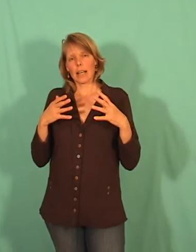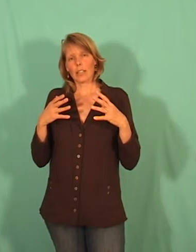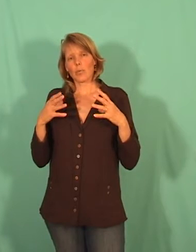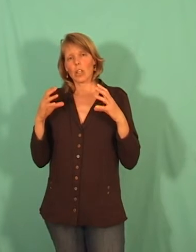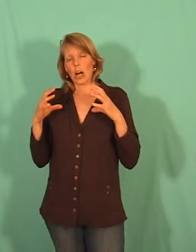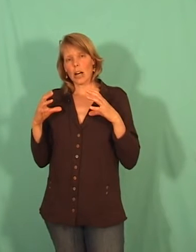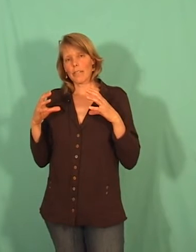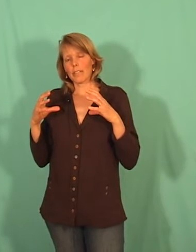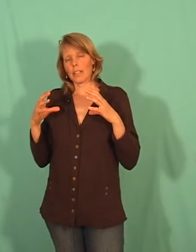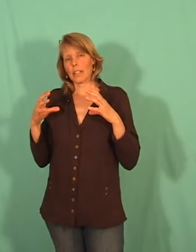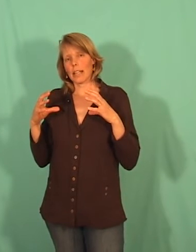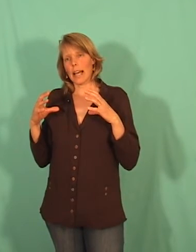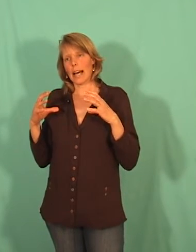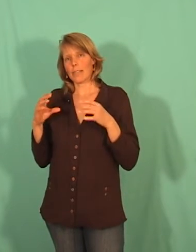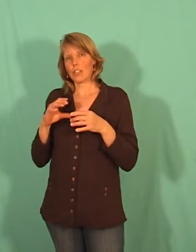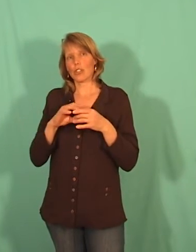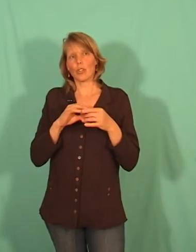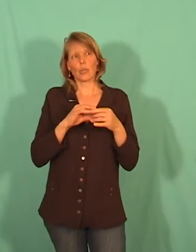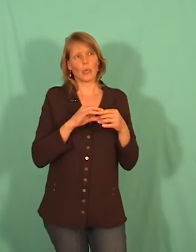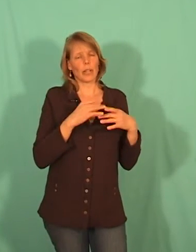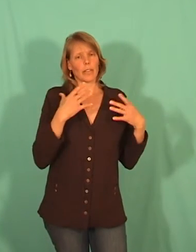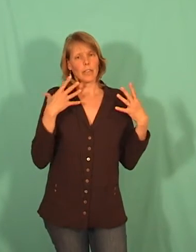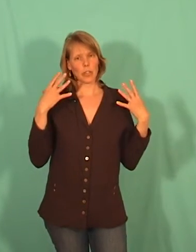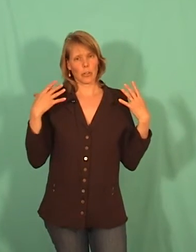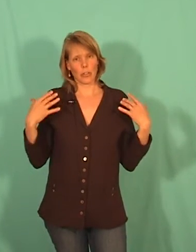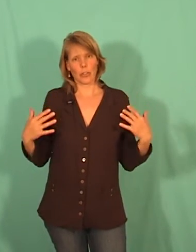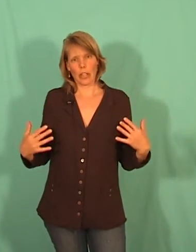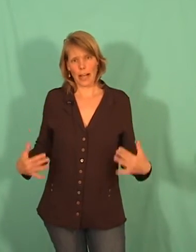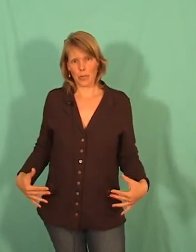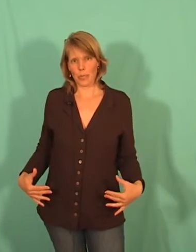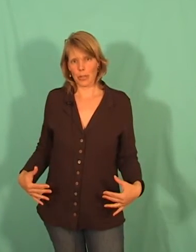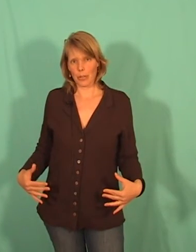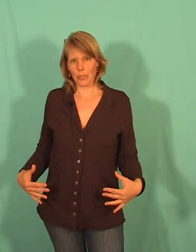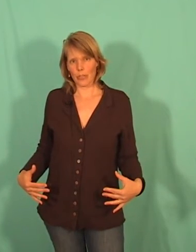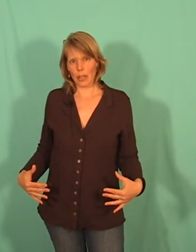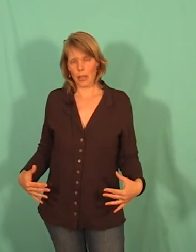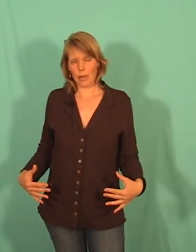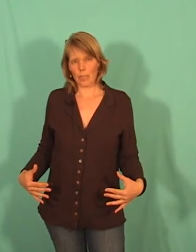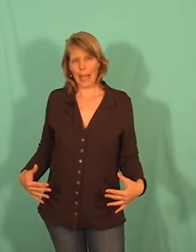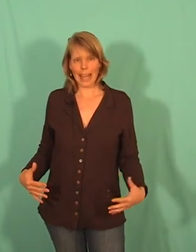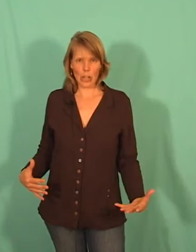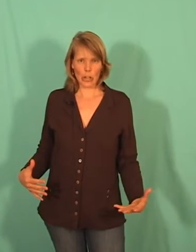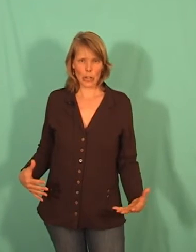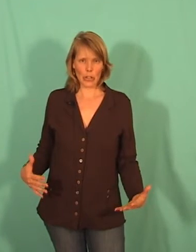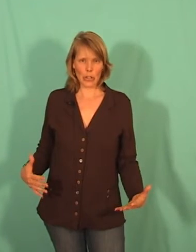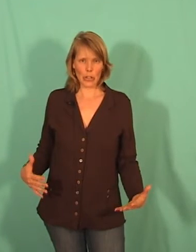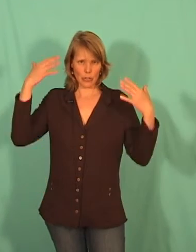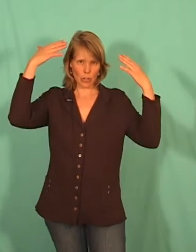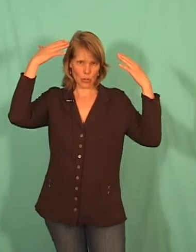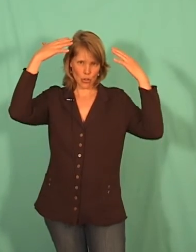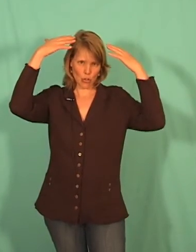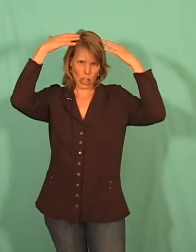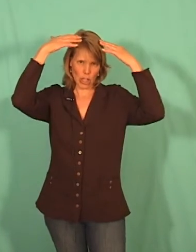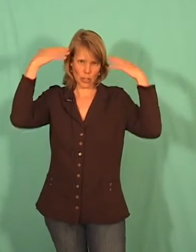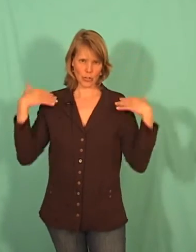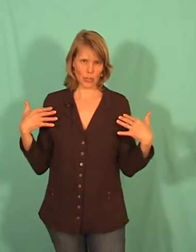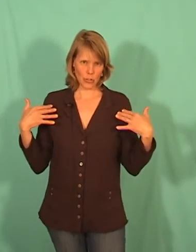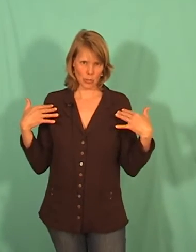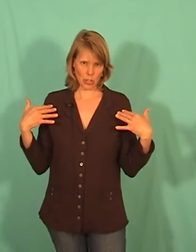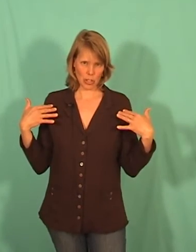will often have to do with physical attributes. Hair, you could have, straight hair. This is someone's name